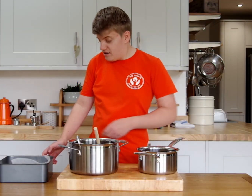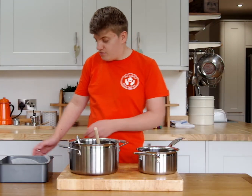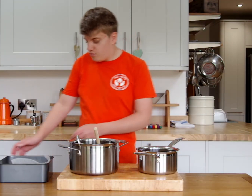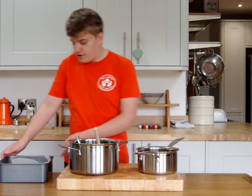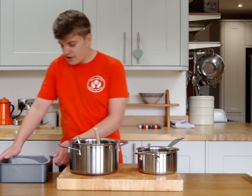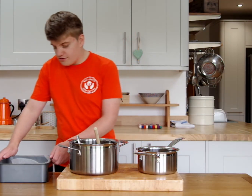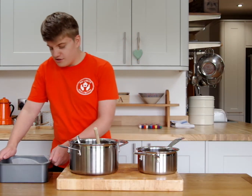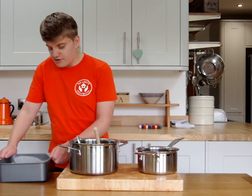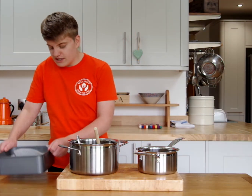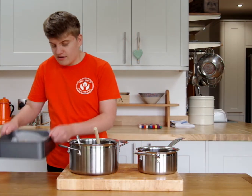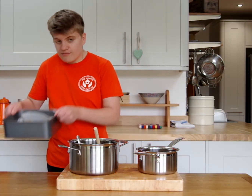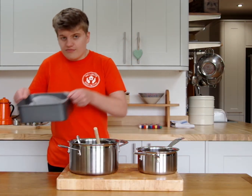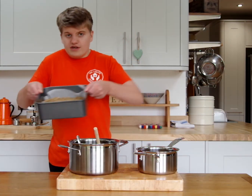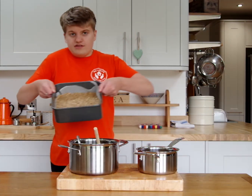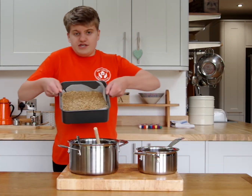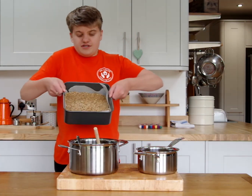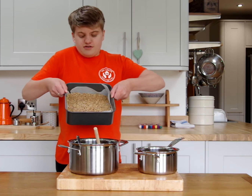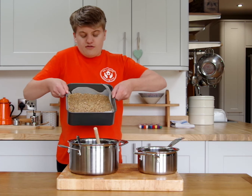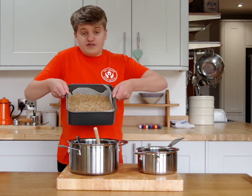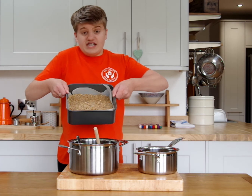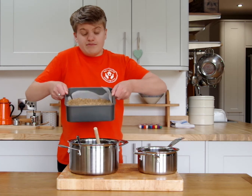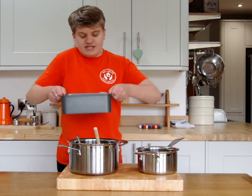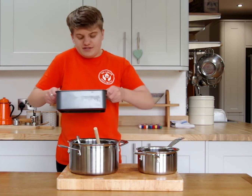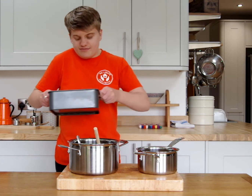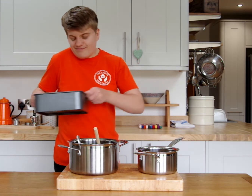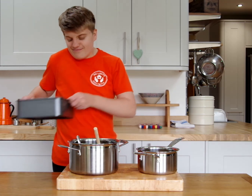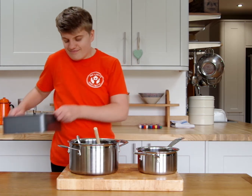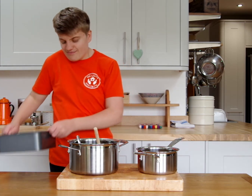Now we're going to bake this for 10 minutes.